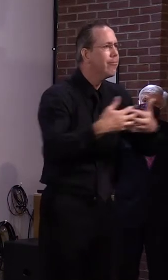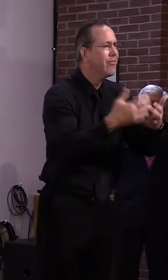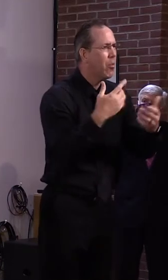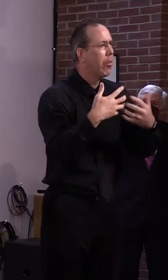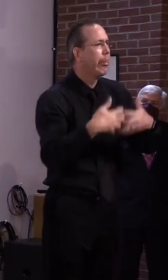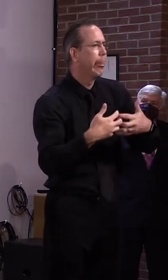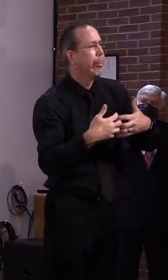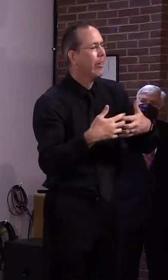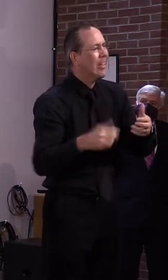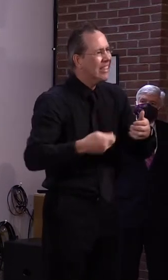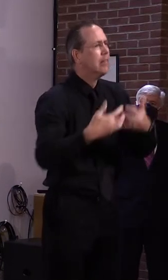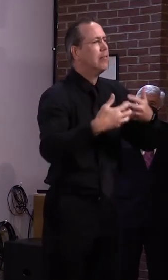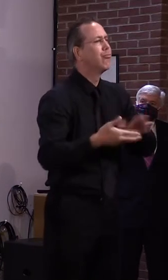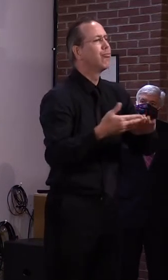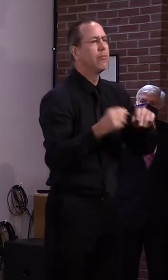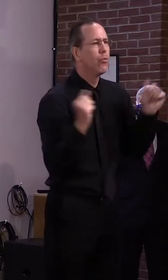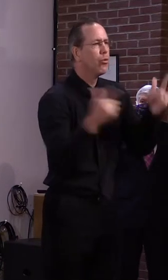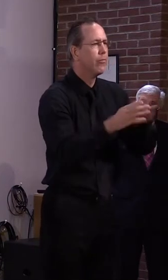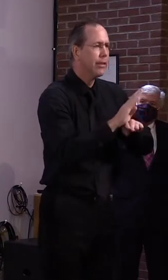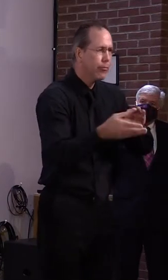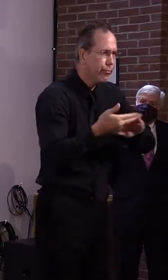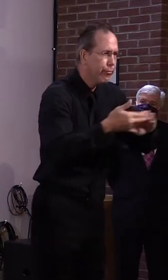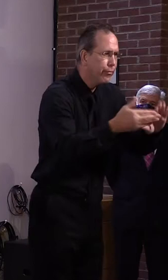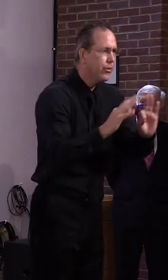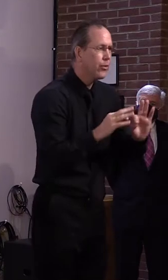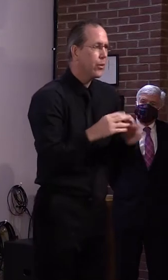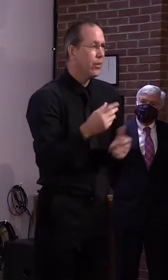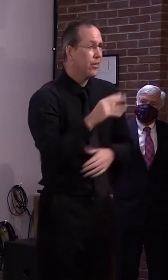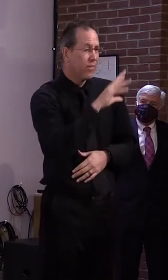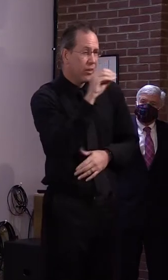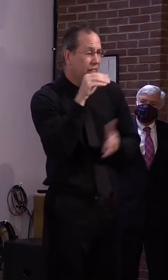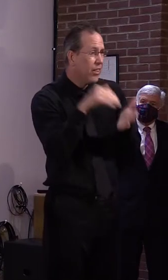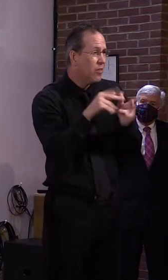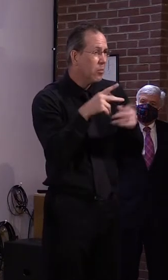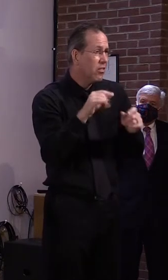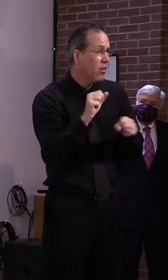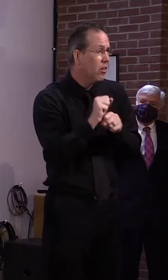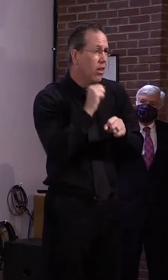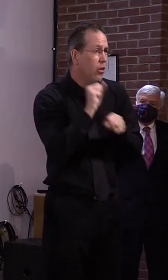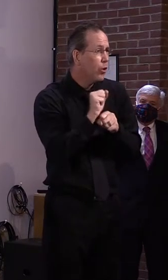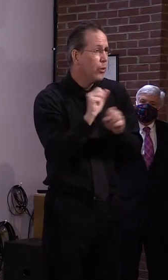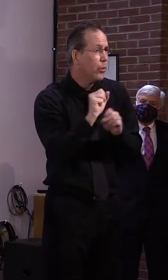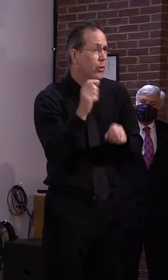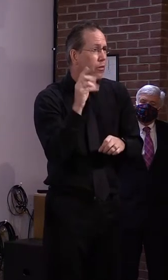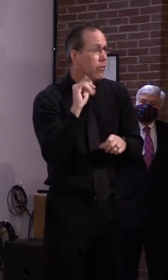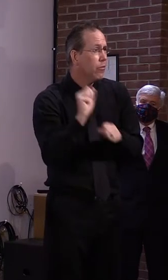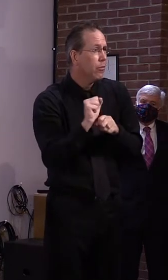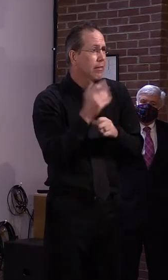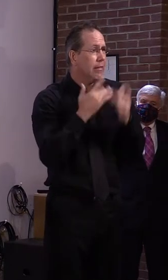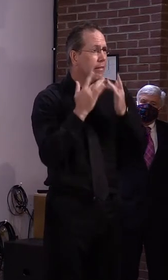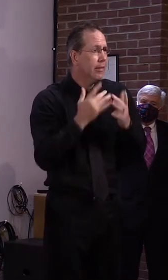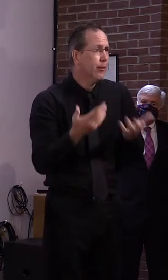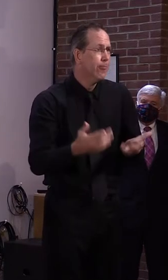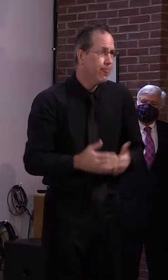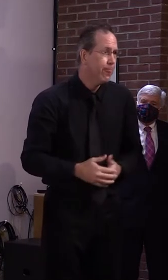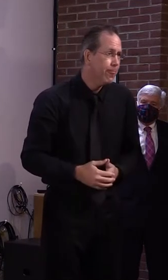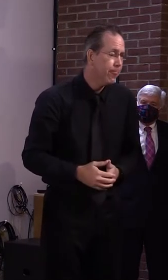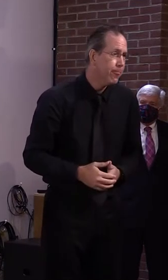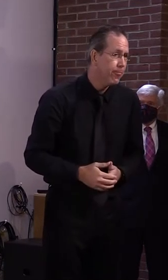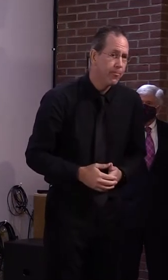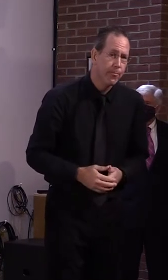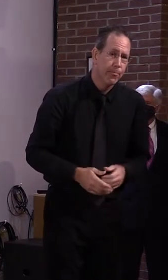we need to get them back into employment. All right, great. Thanks, Governor. Pam Davis?